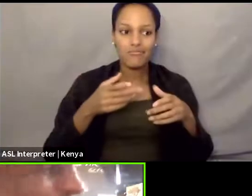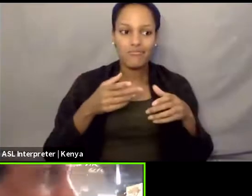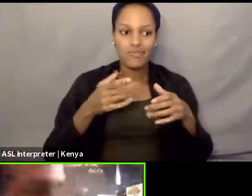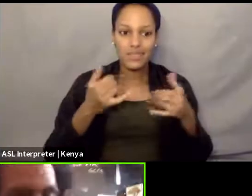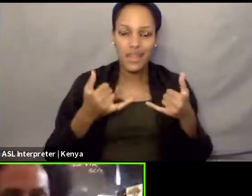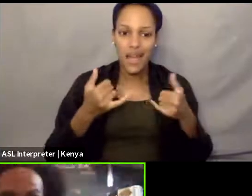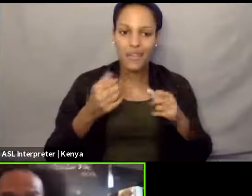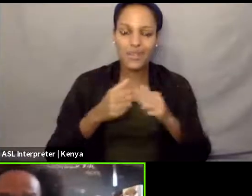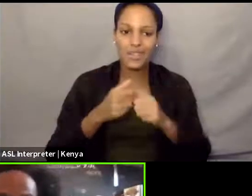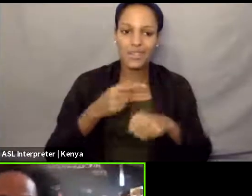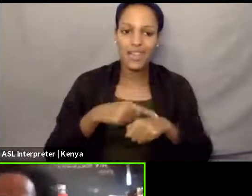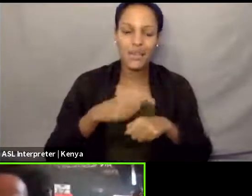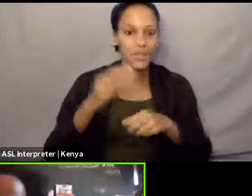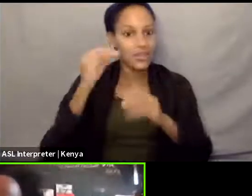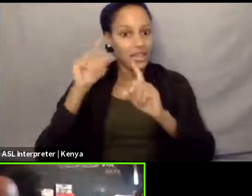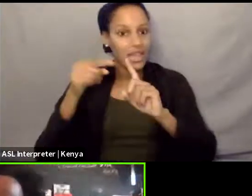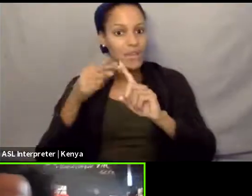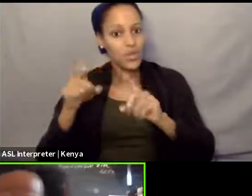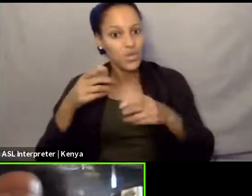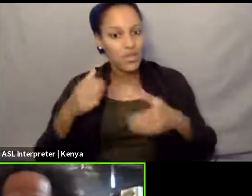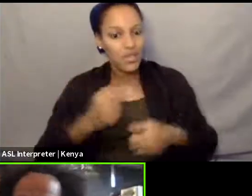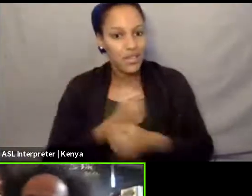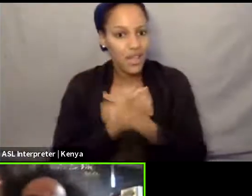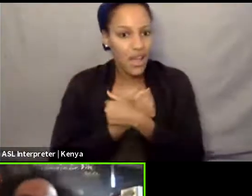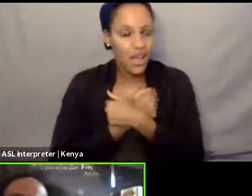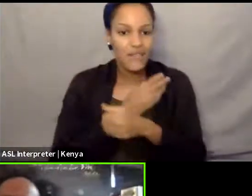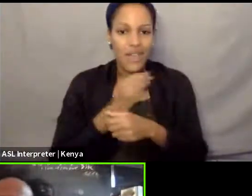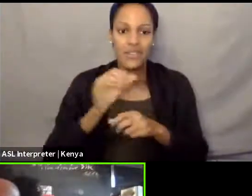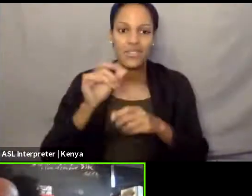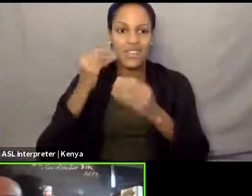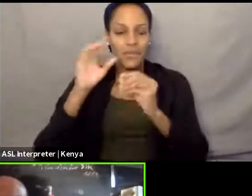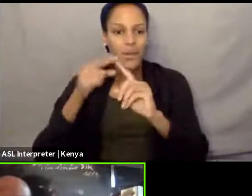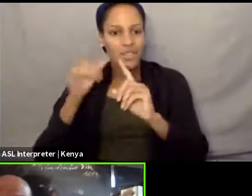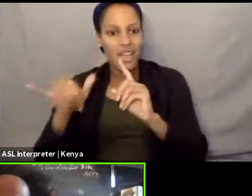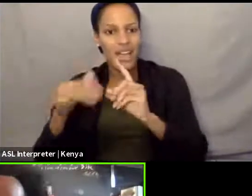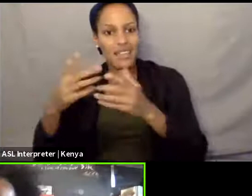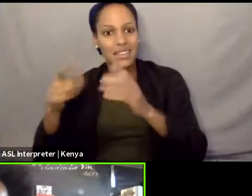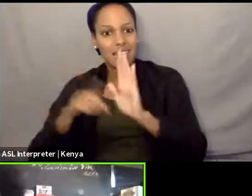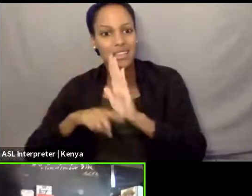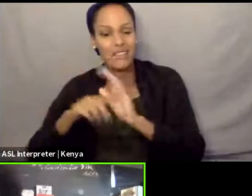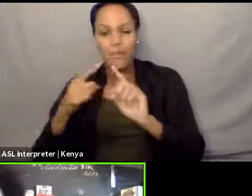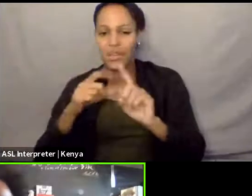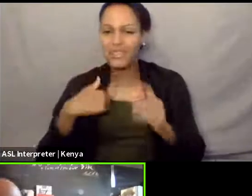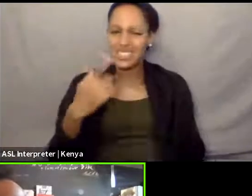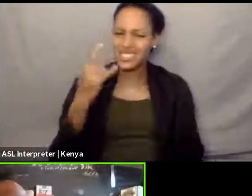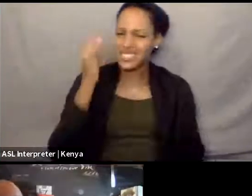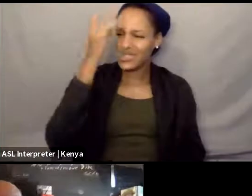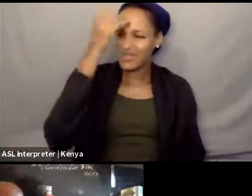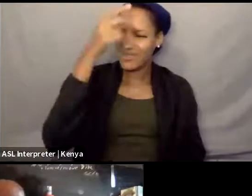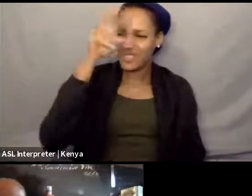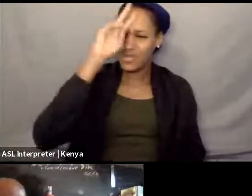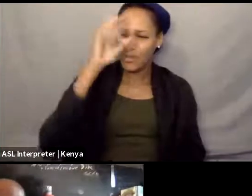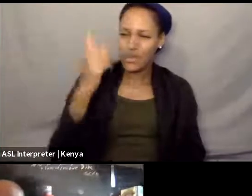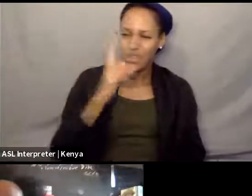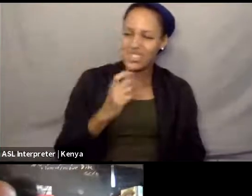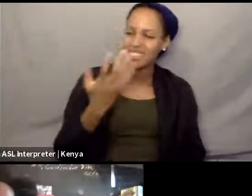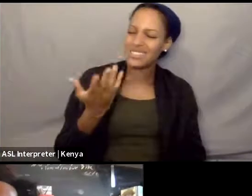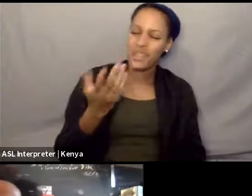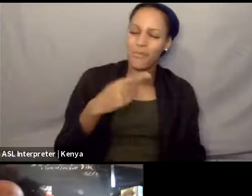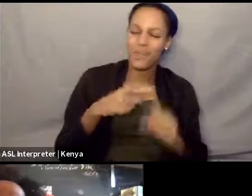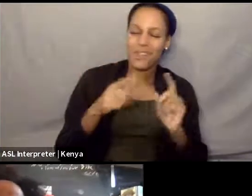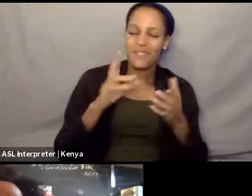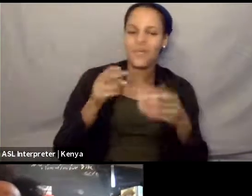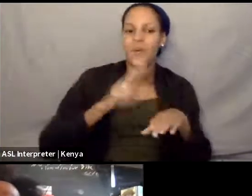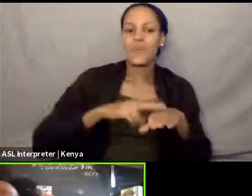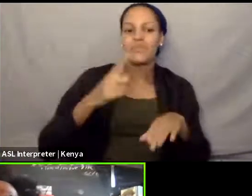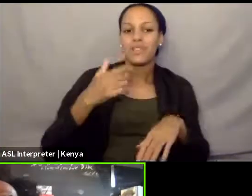How could you be thinking about what you love at a time like this? Which to me is just the stupidest fucking question in the world. Of course,